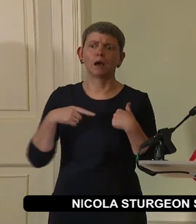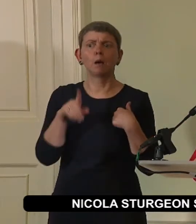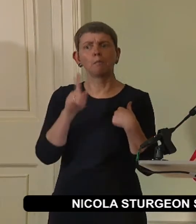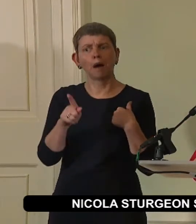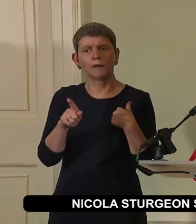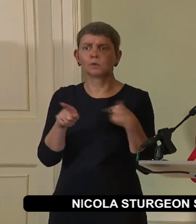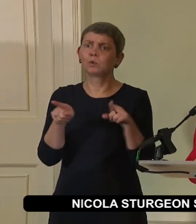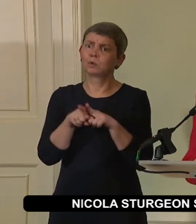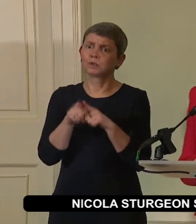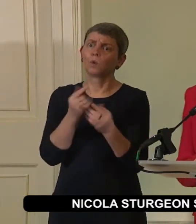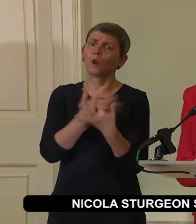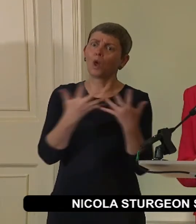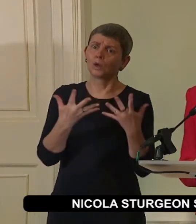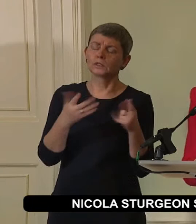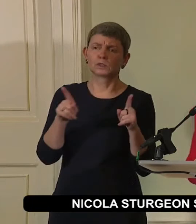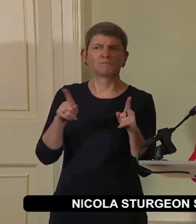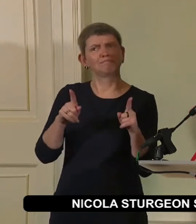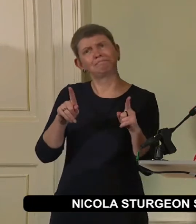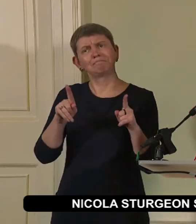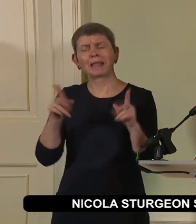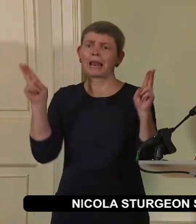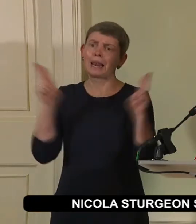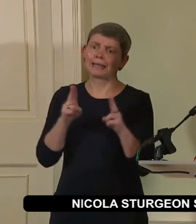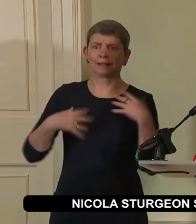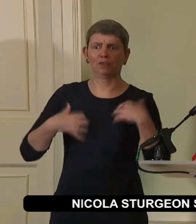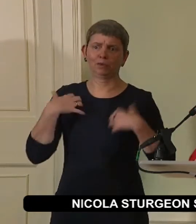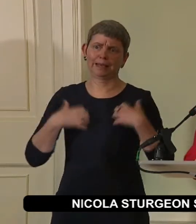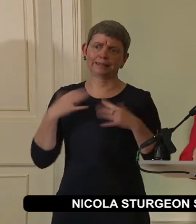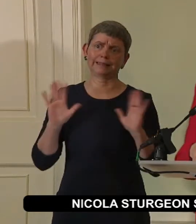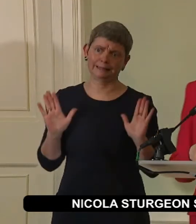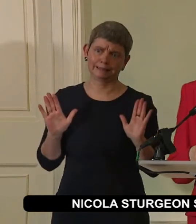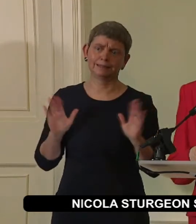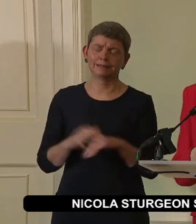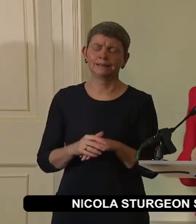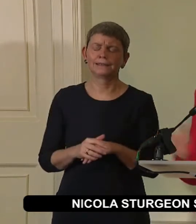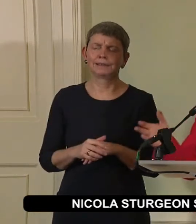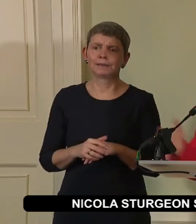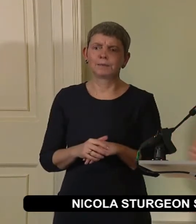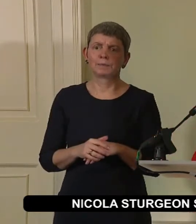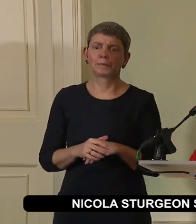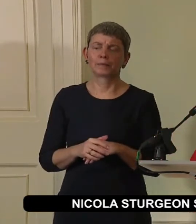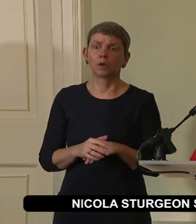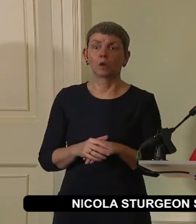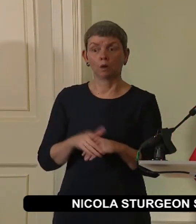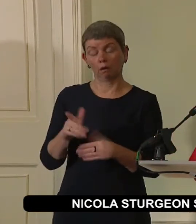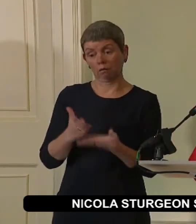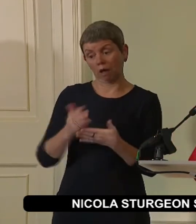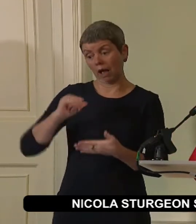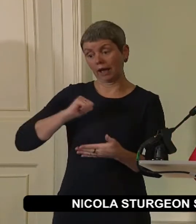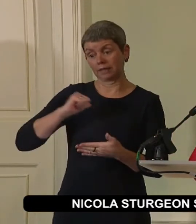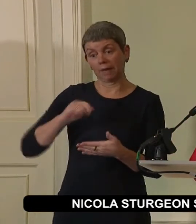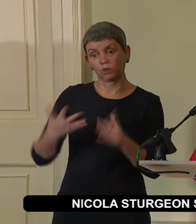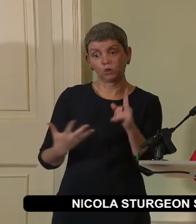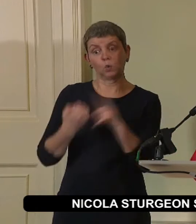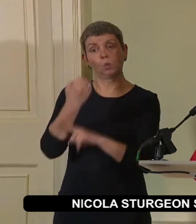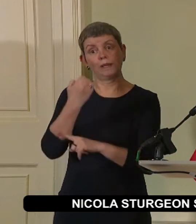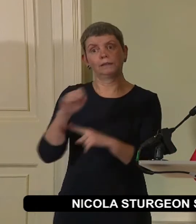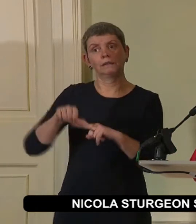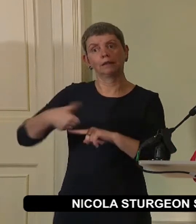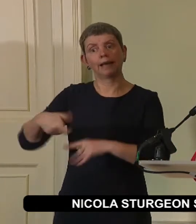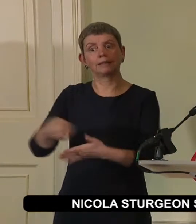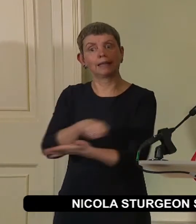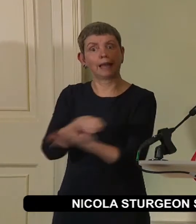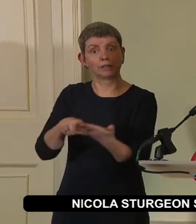say, might not be quite so enthusiastic, we are firmly on course to win the next election, while our opponents